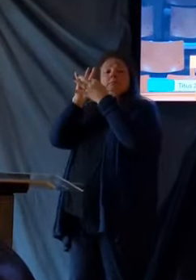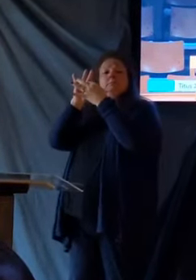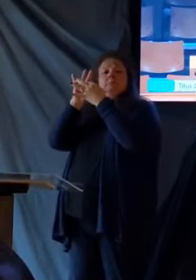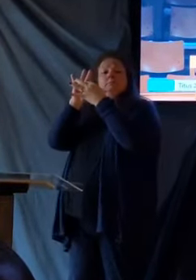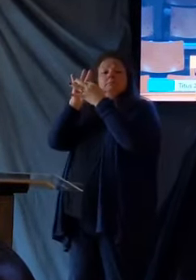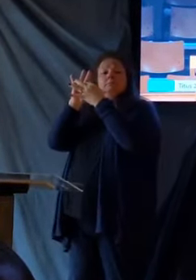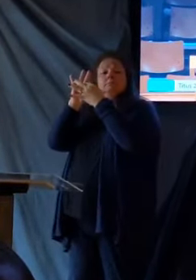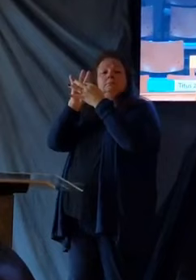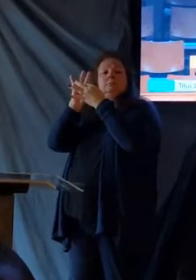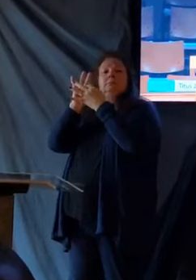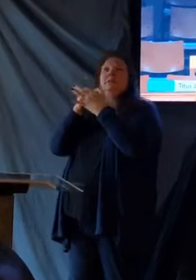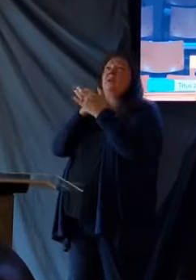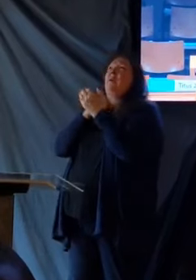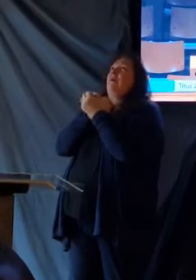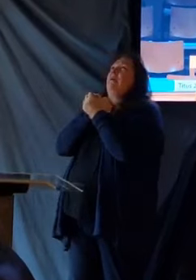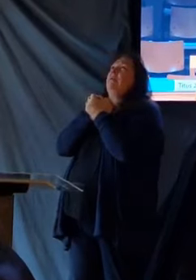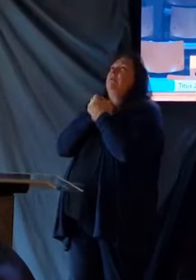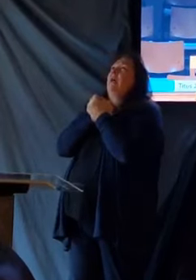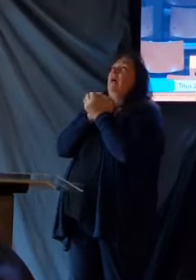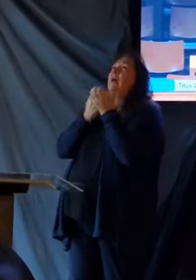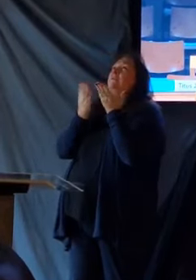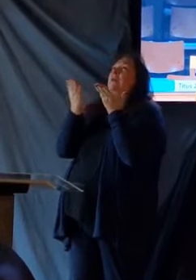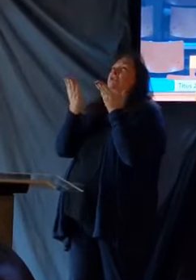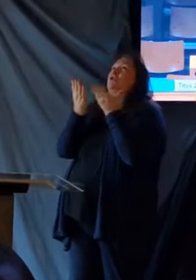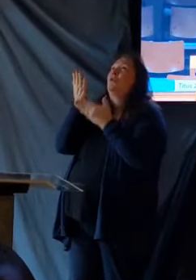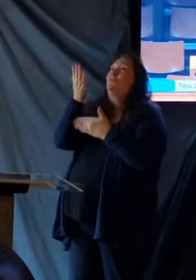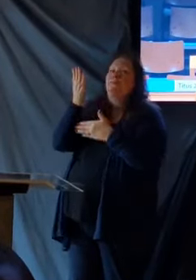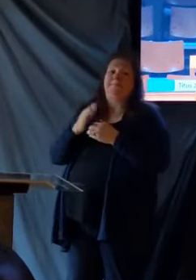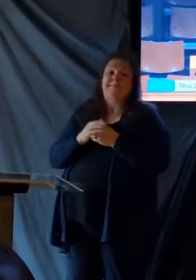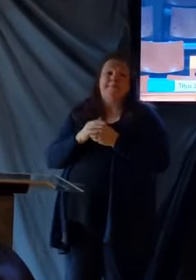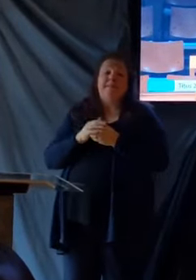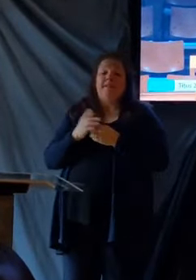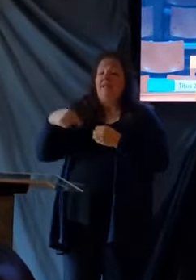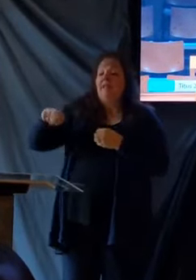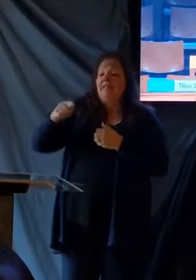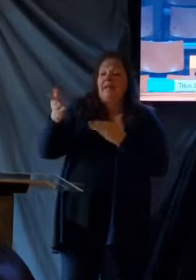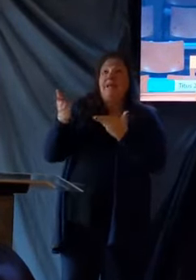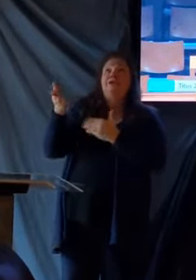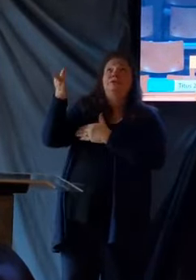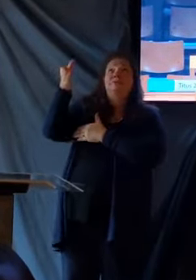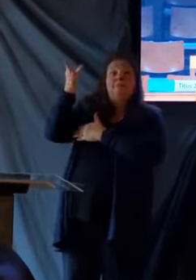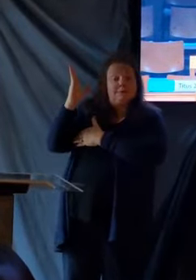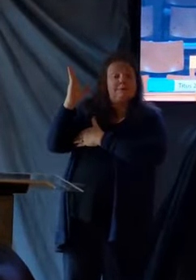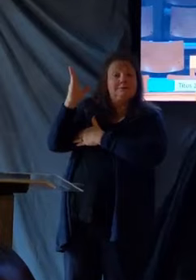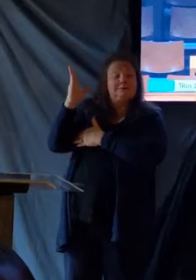God that they love and serve. They are serving God.